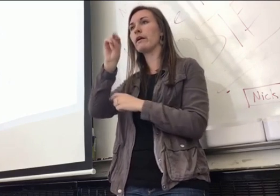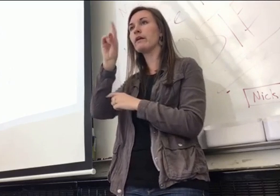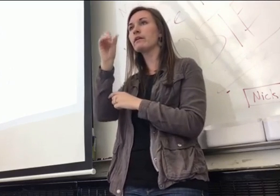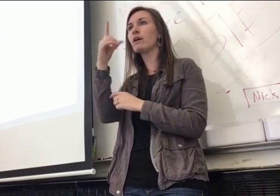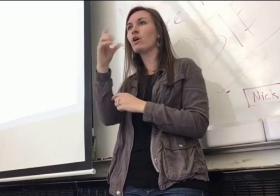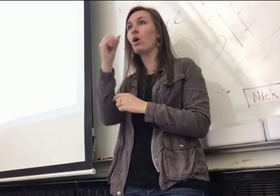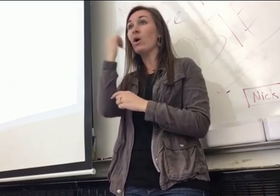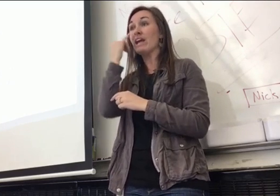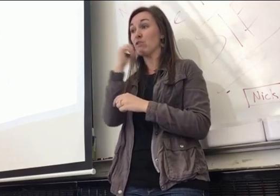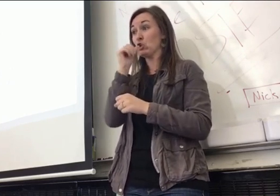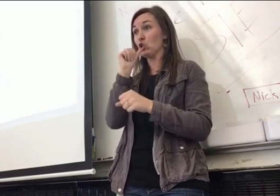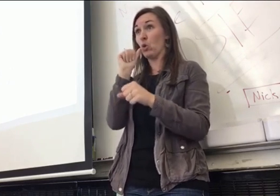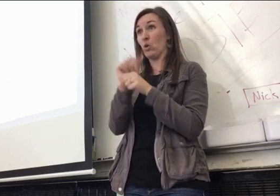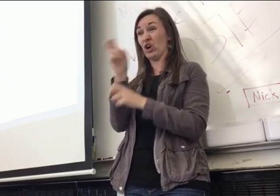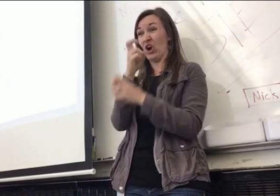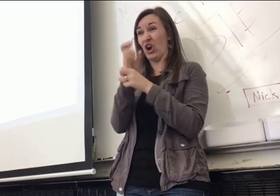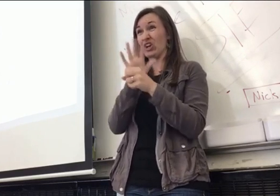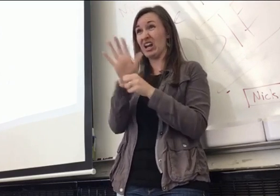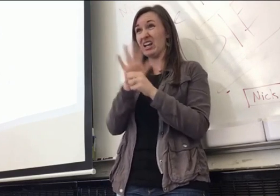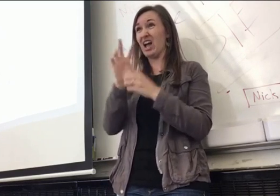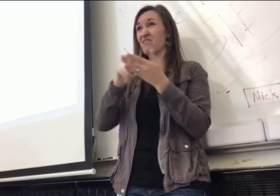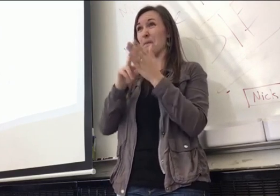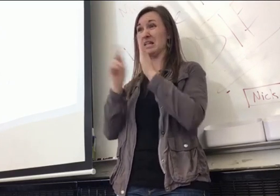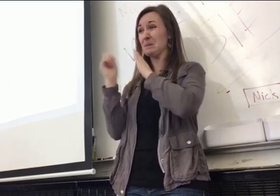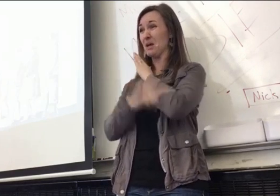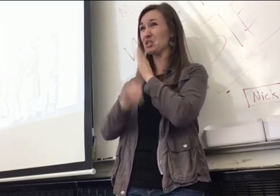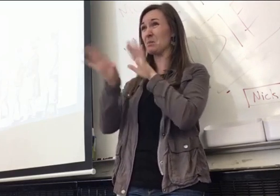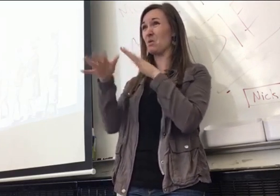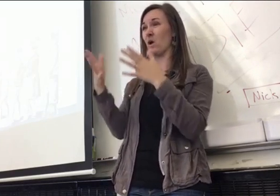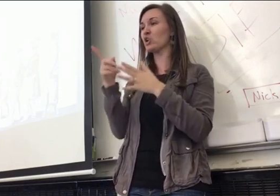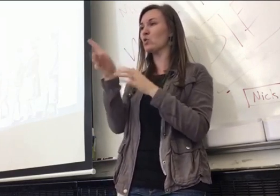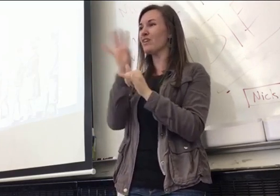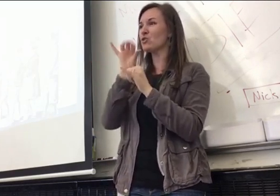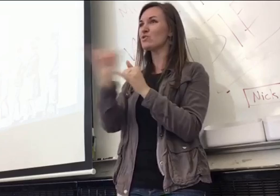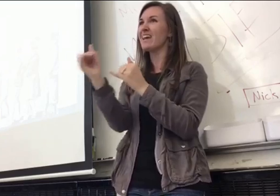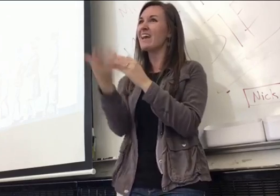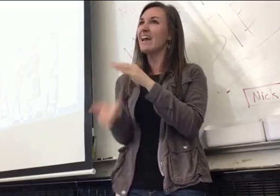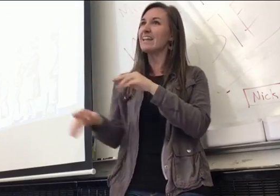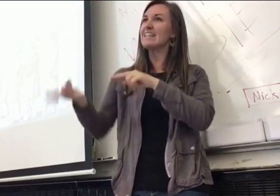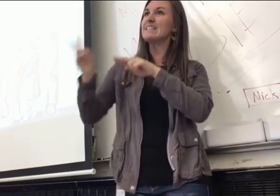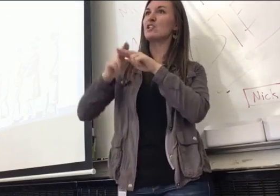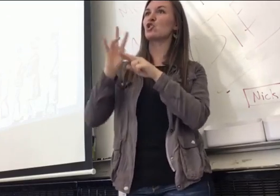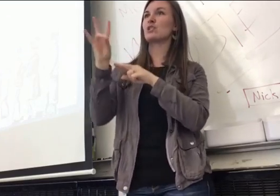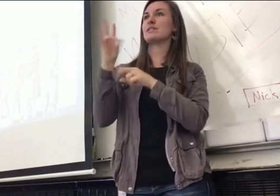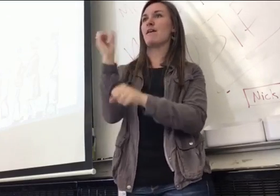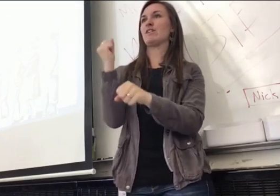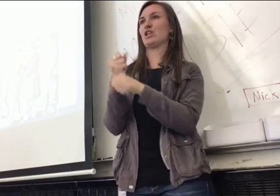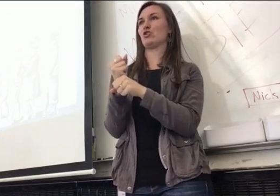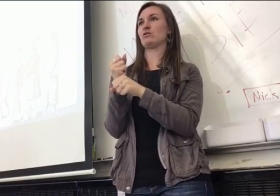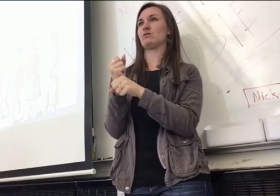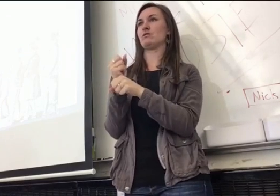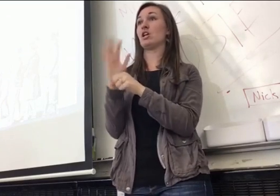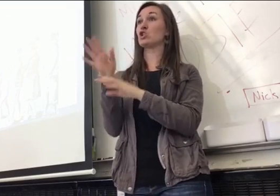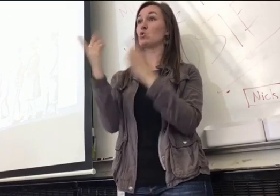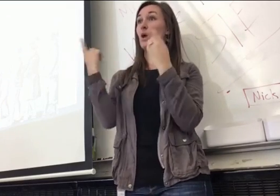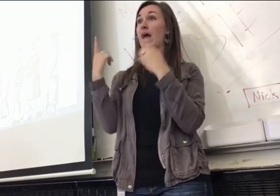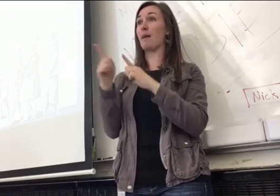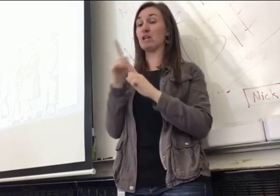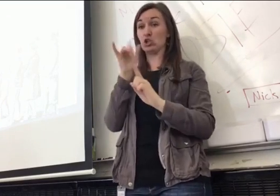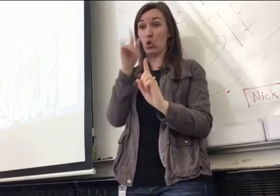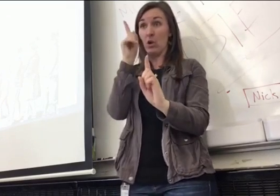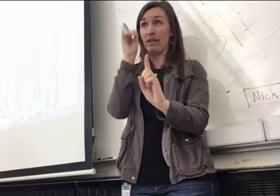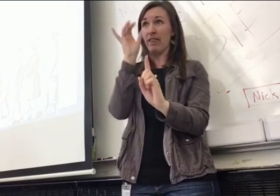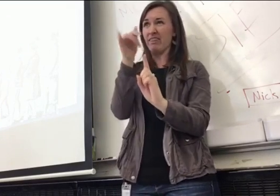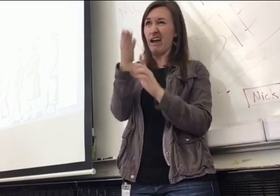your punishment is to work for me another 7 years. And so what ends up happening is that people begin to basically use this indentured